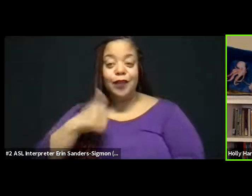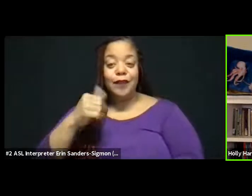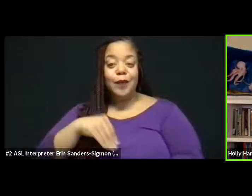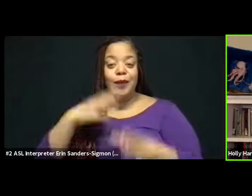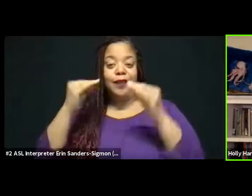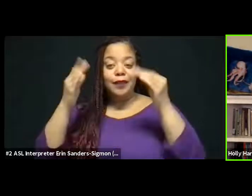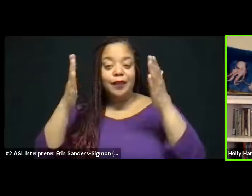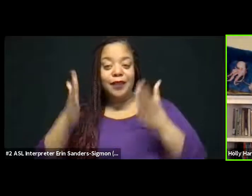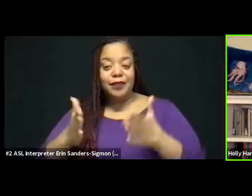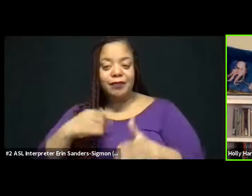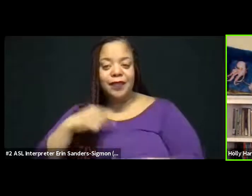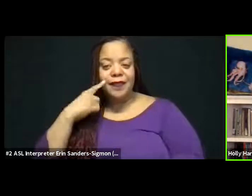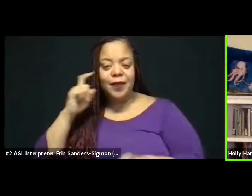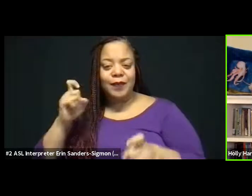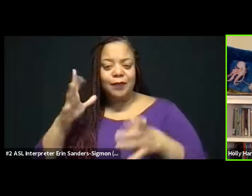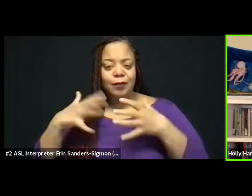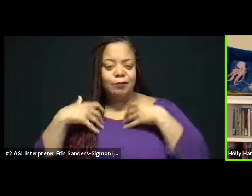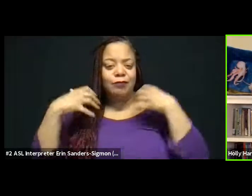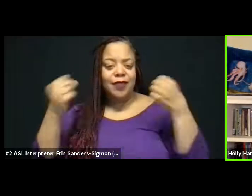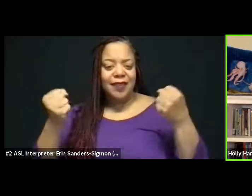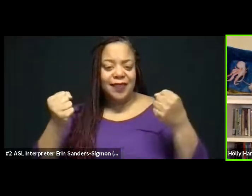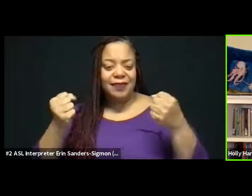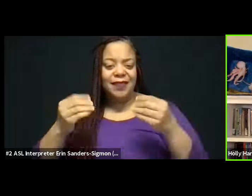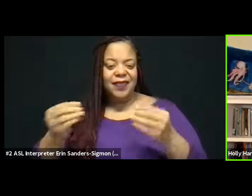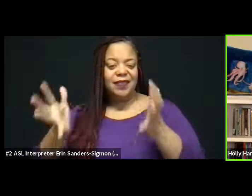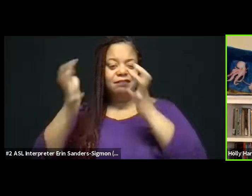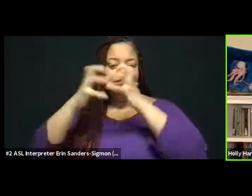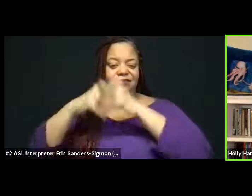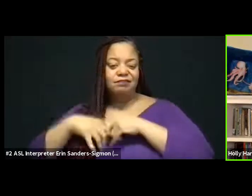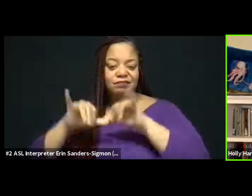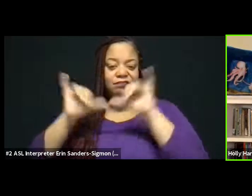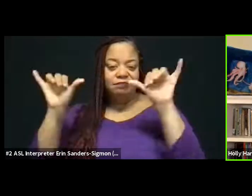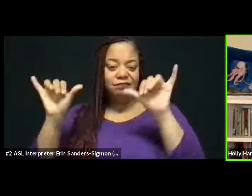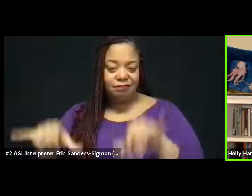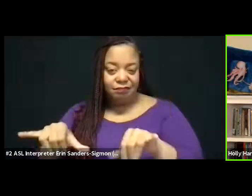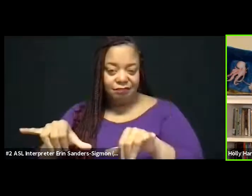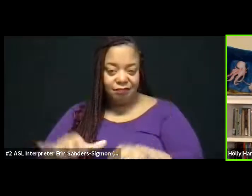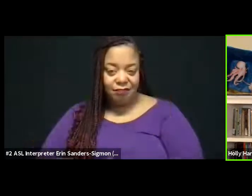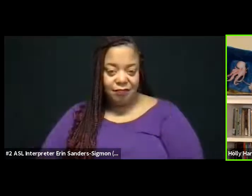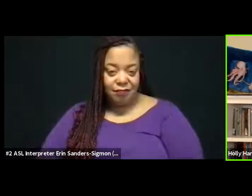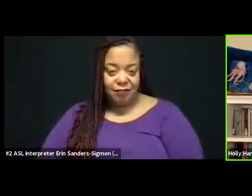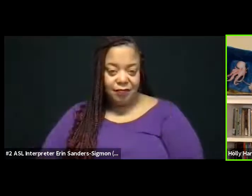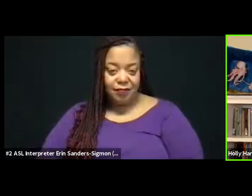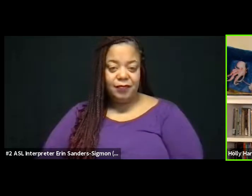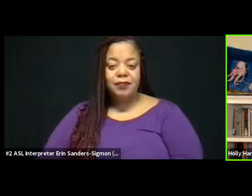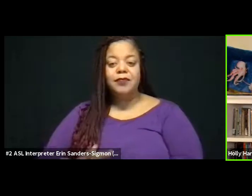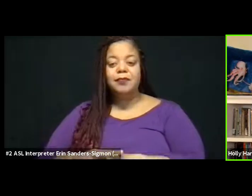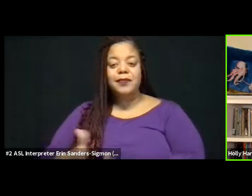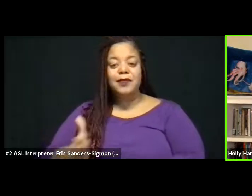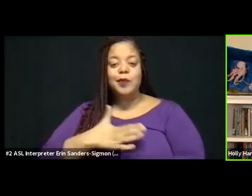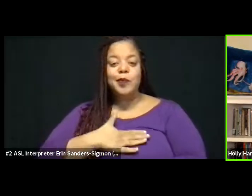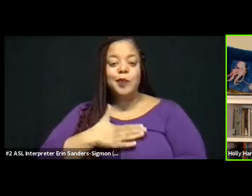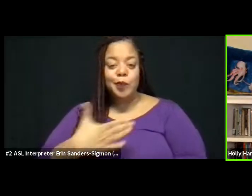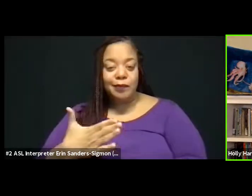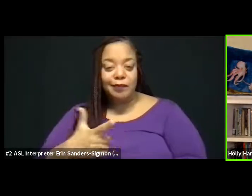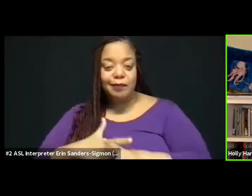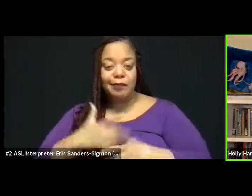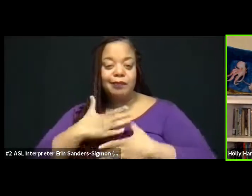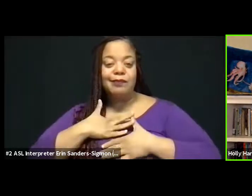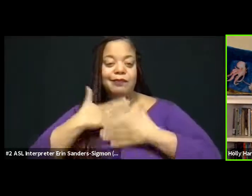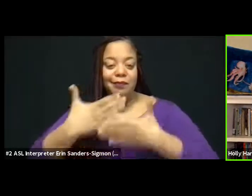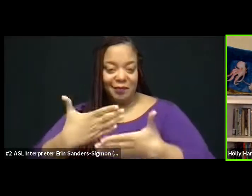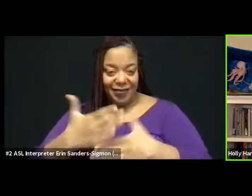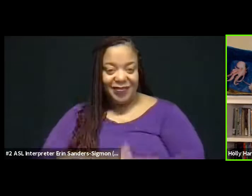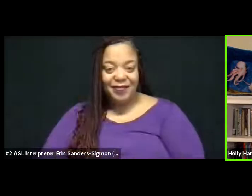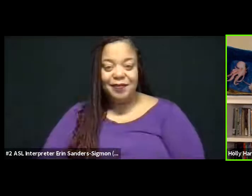work to dismantle the system. And sometimes I think that means being willing to put our jobs on the line to do